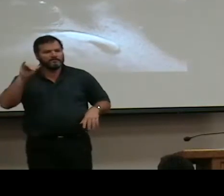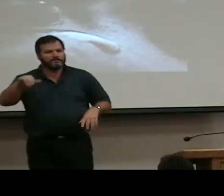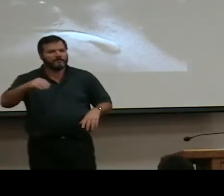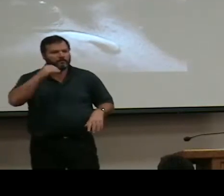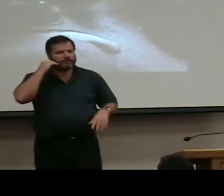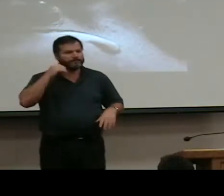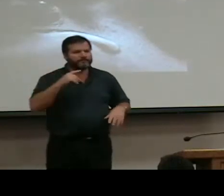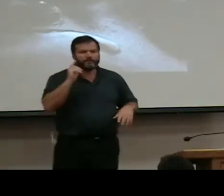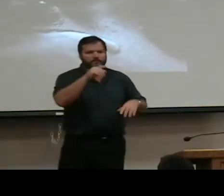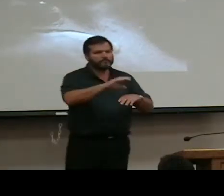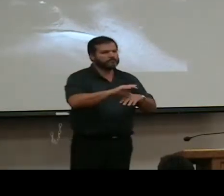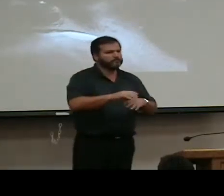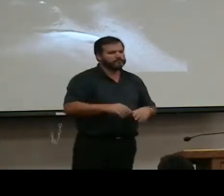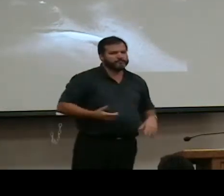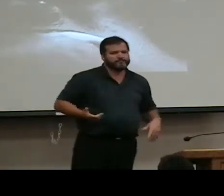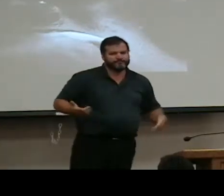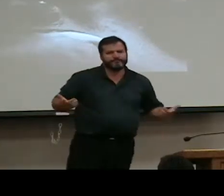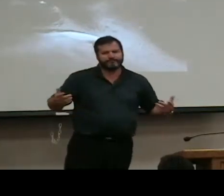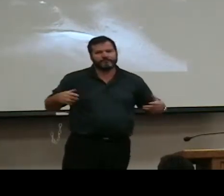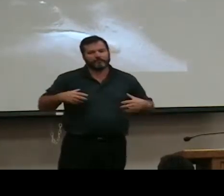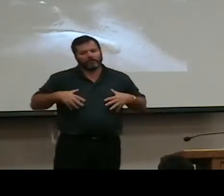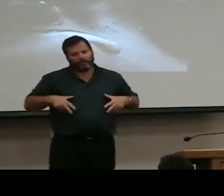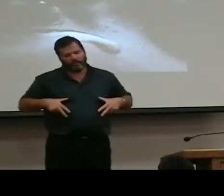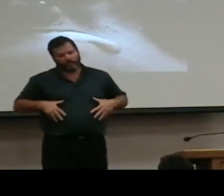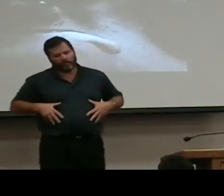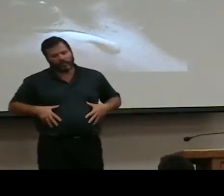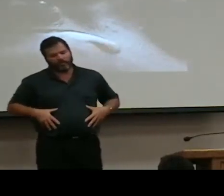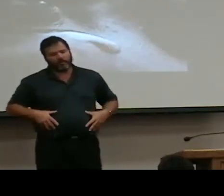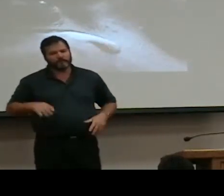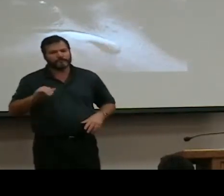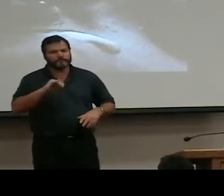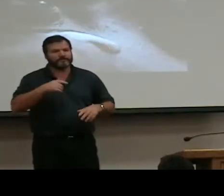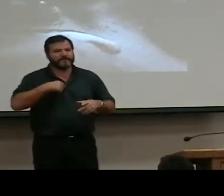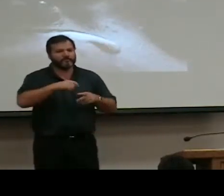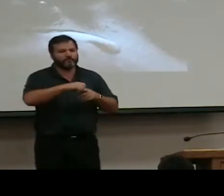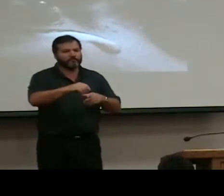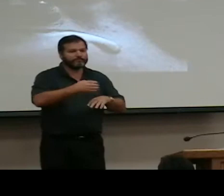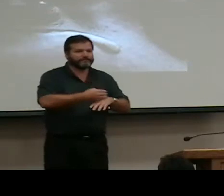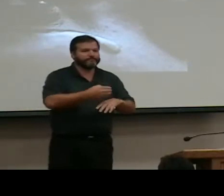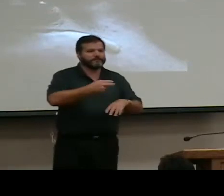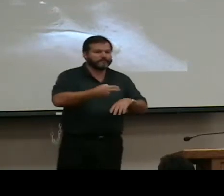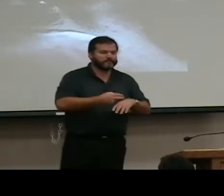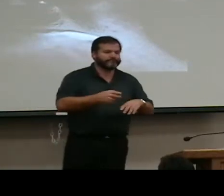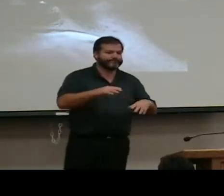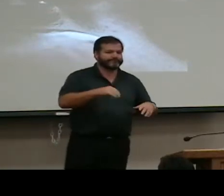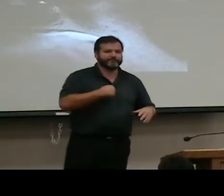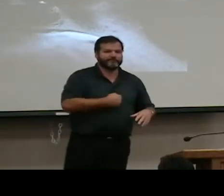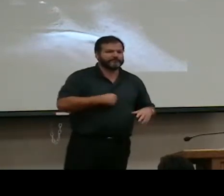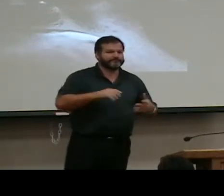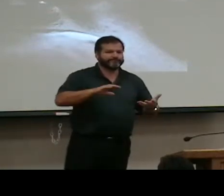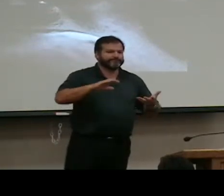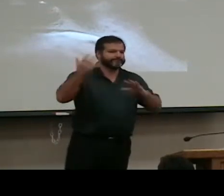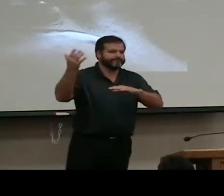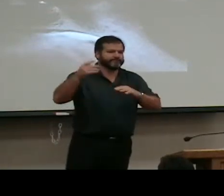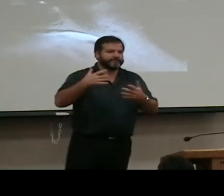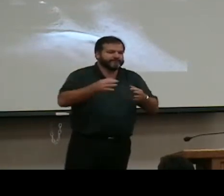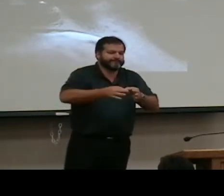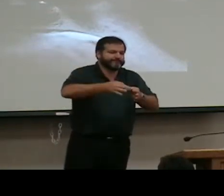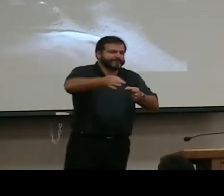grief. Should I stay home and not go to church? I was just depressed. Bob and Holly, sorry, it's all messed